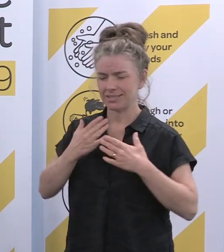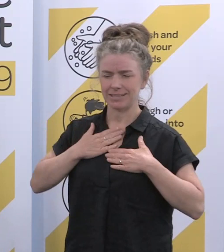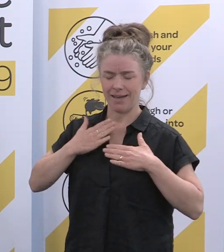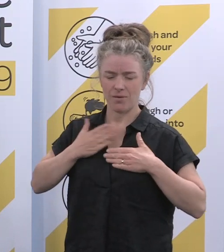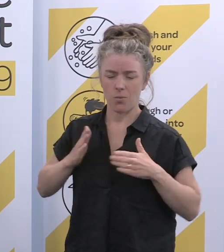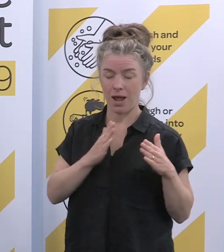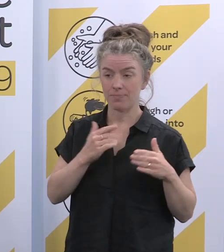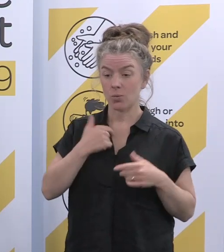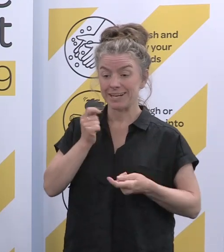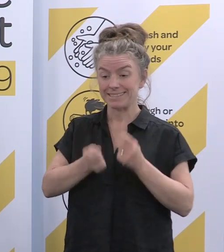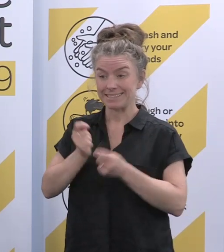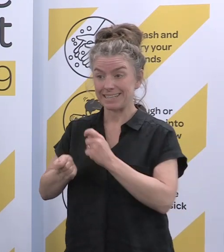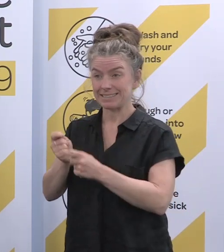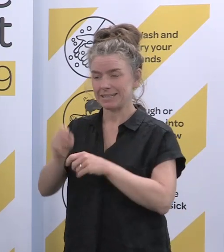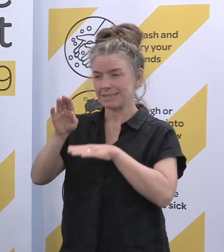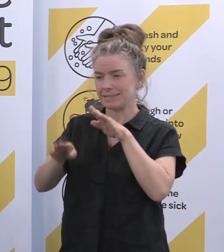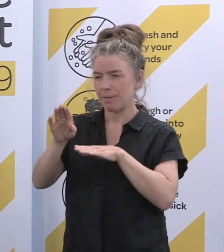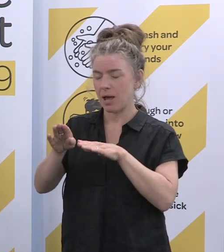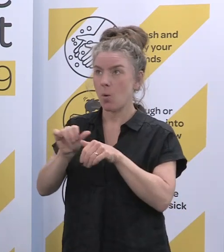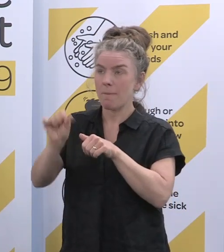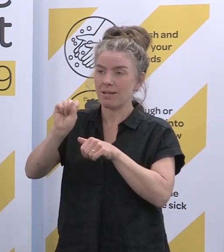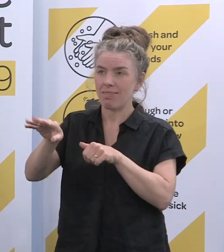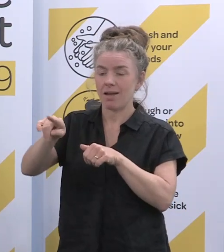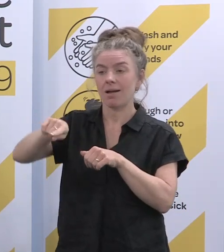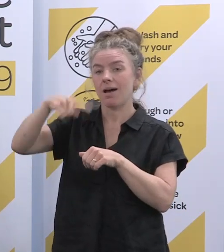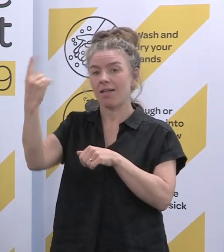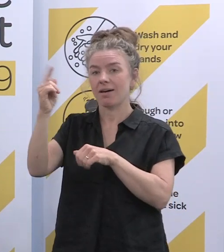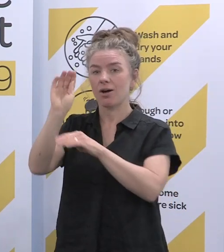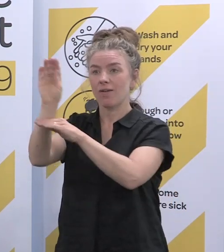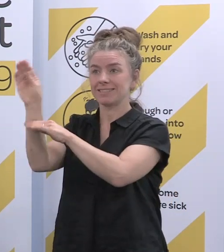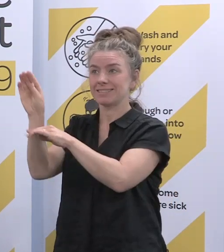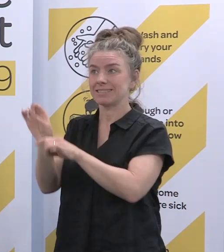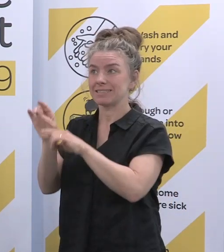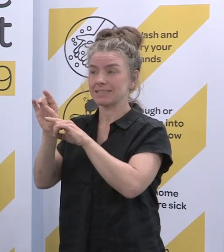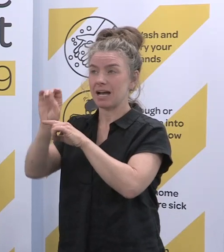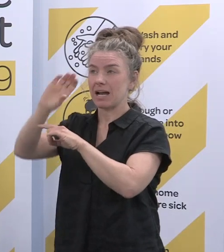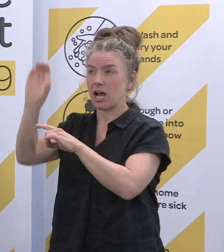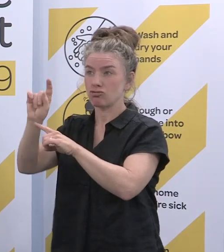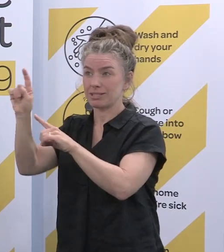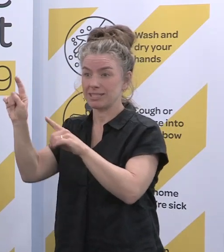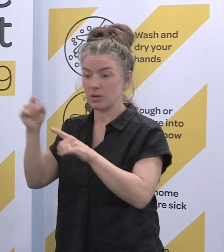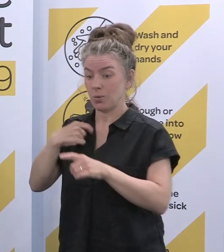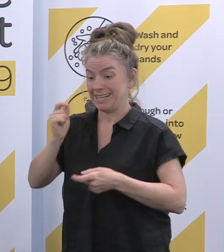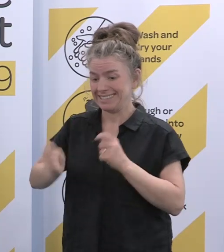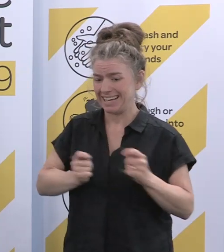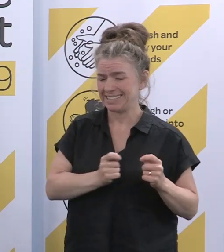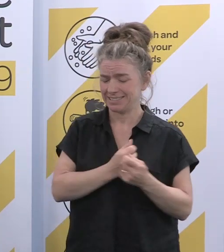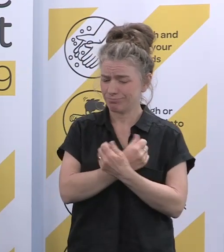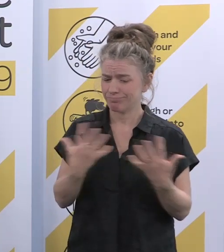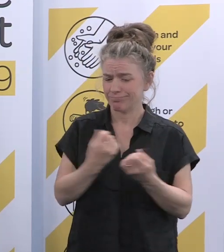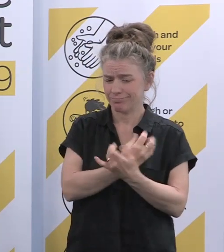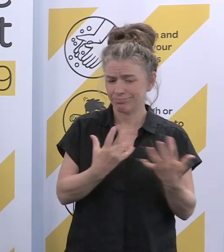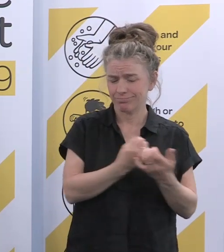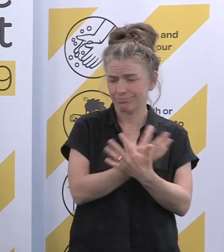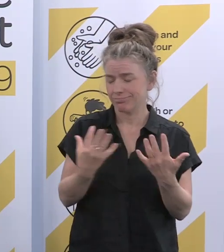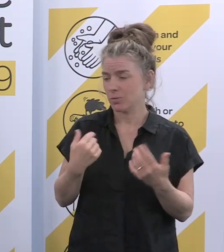rate is very similar to, or better than, many other countries, and similar to Australia. So I think we're testing, and we're endeavouring to test all